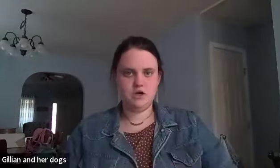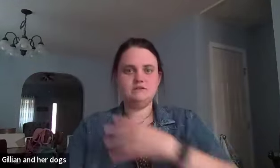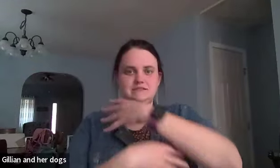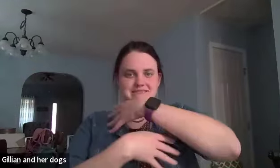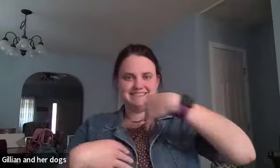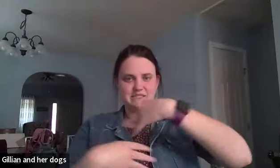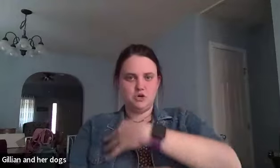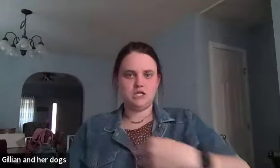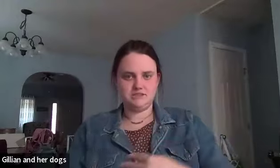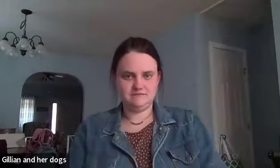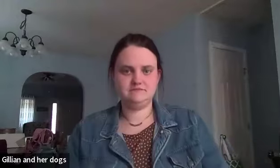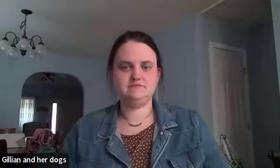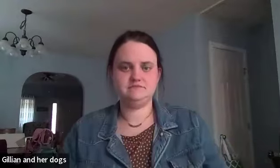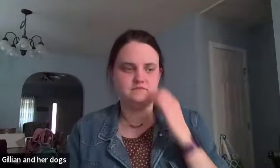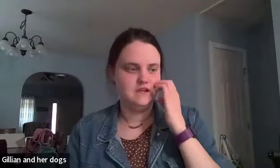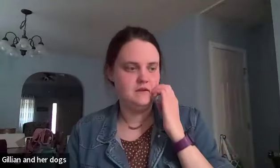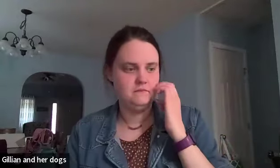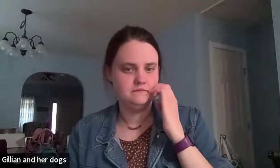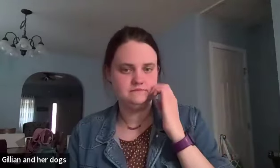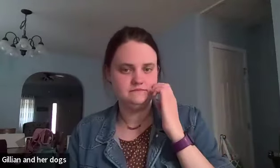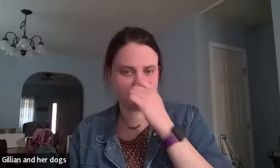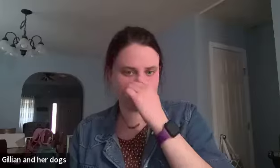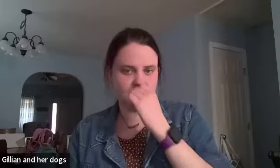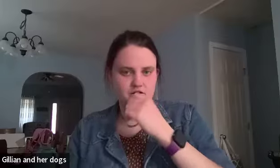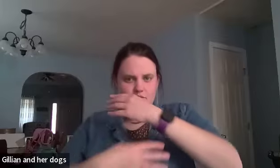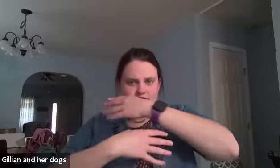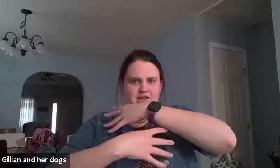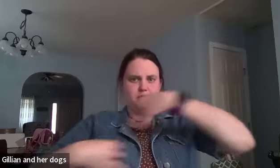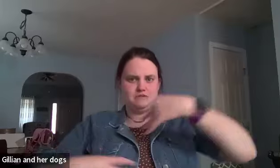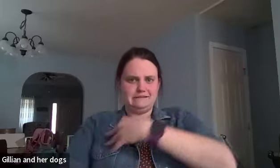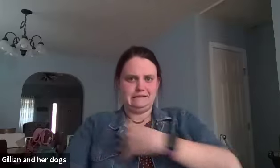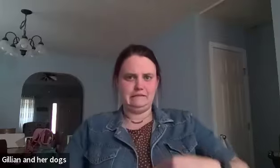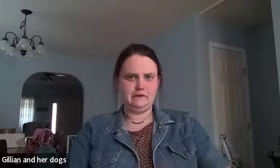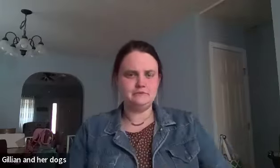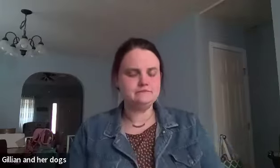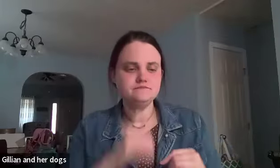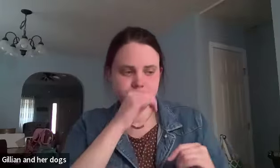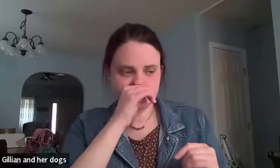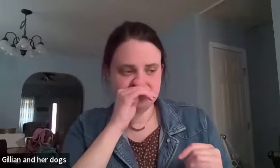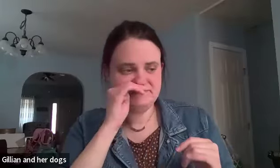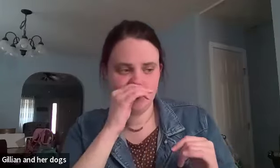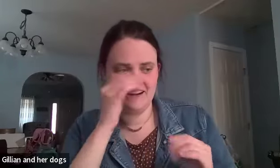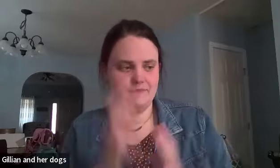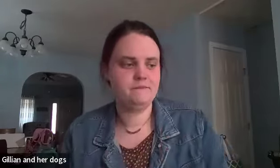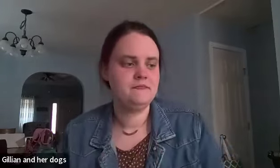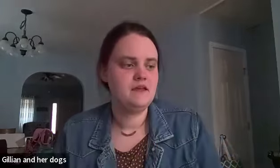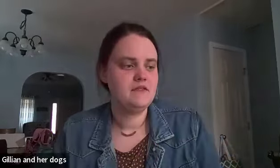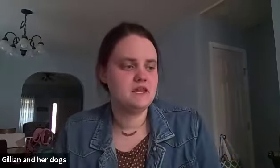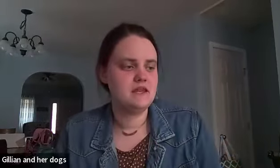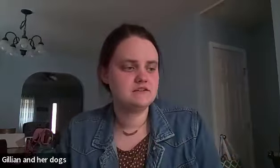zebra, zebra. Okay. I know that one was not the most clear. All right. The next